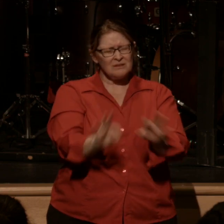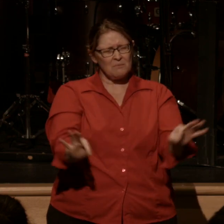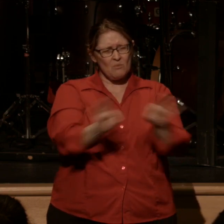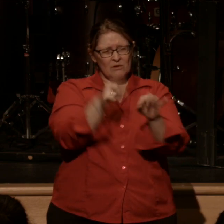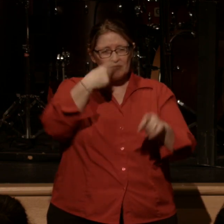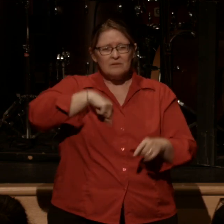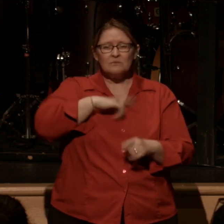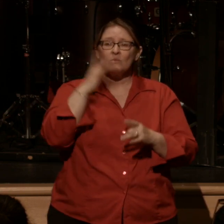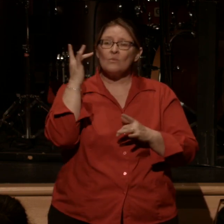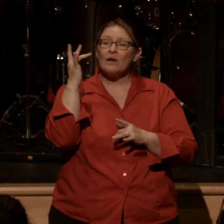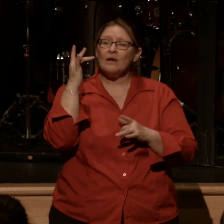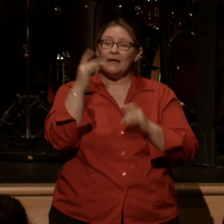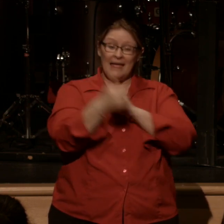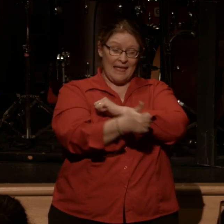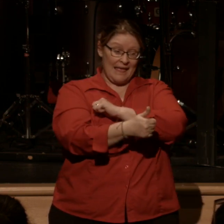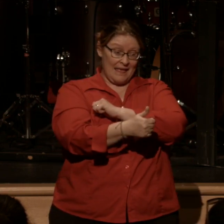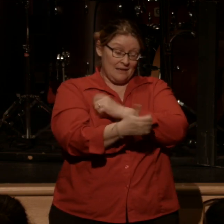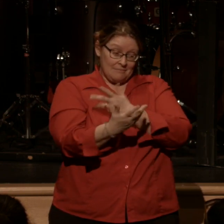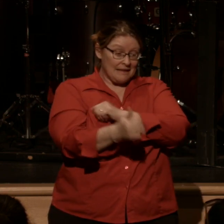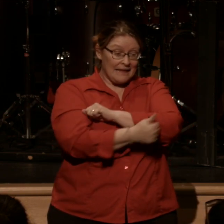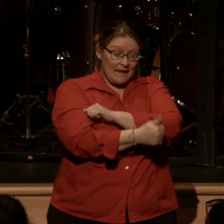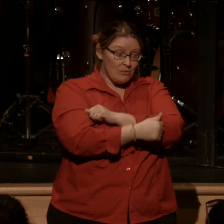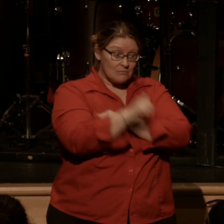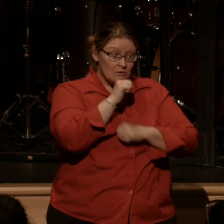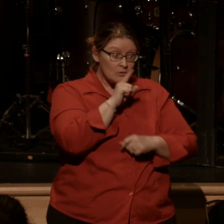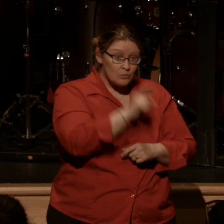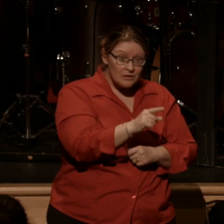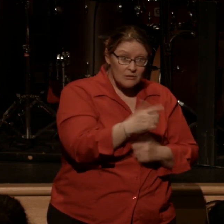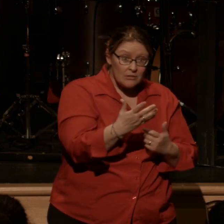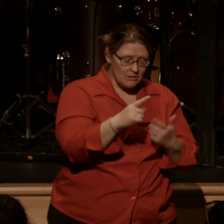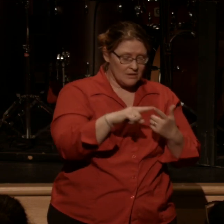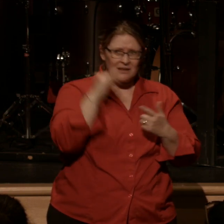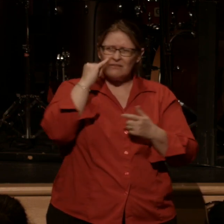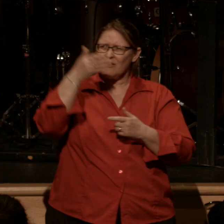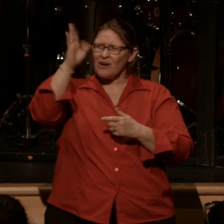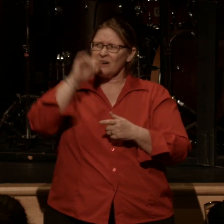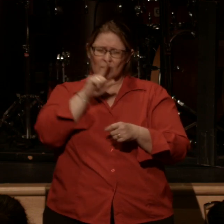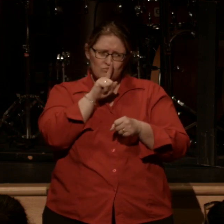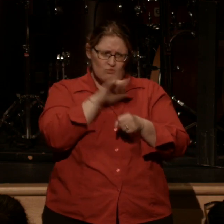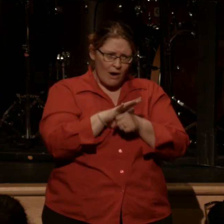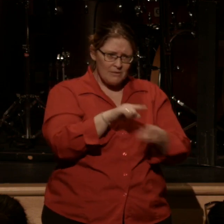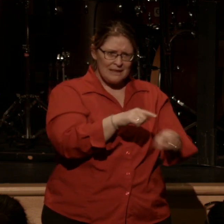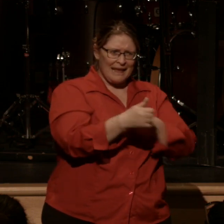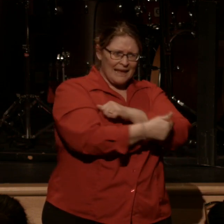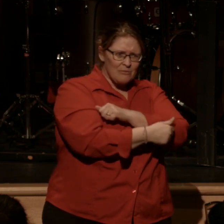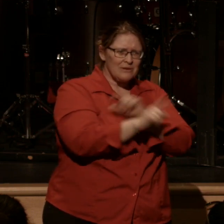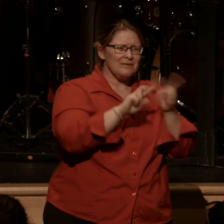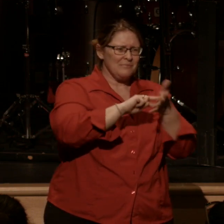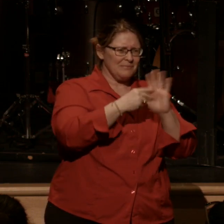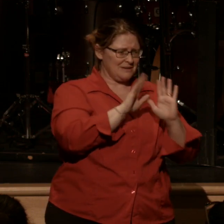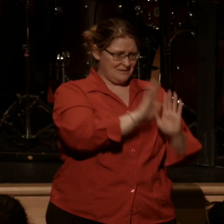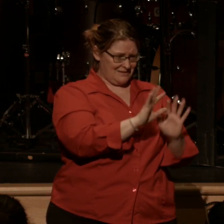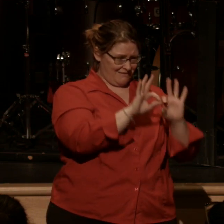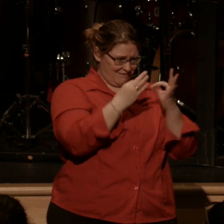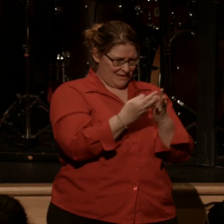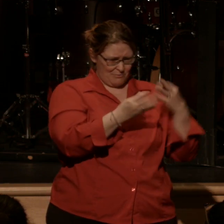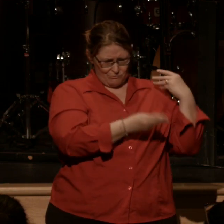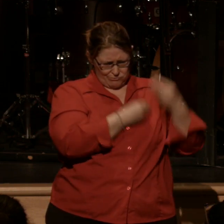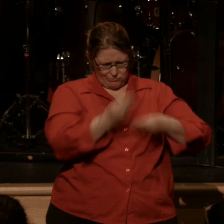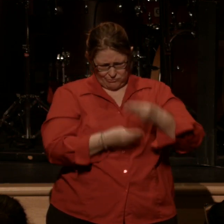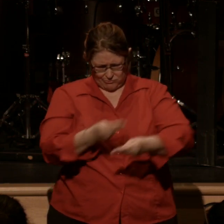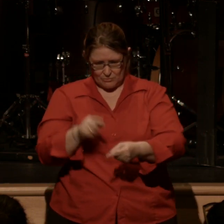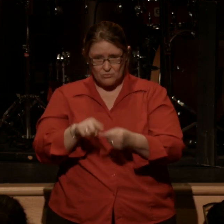us that if Abraham wasn't real, or if God didn't make these promises to Abraham, then the family line that continues to